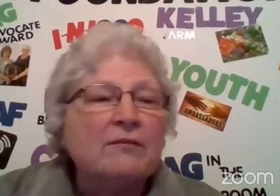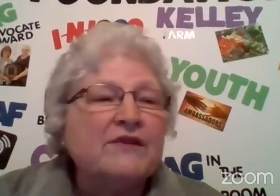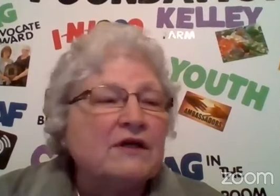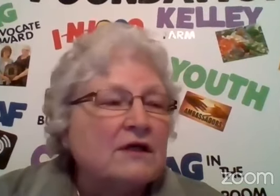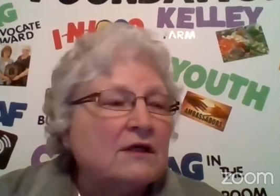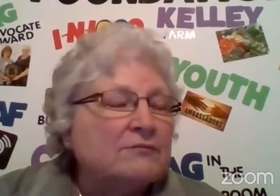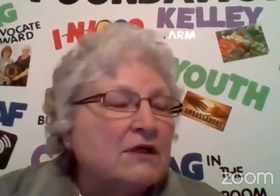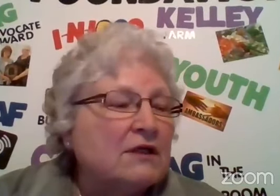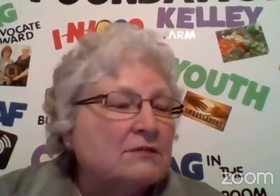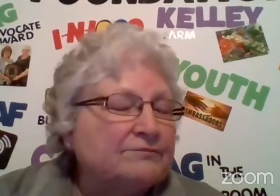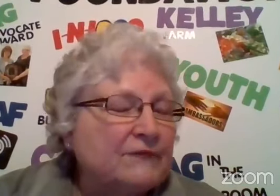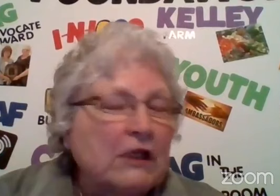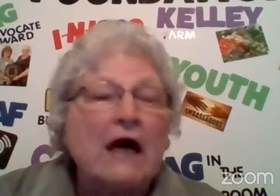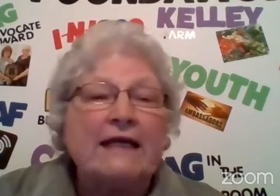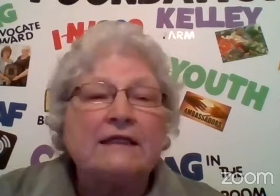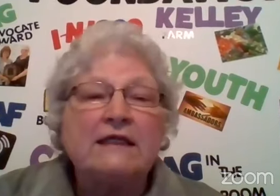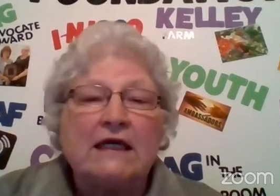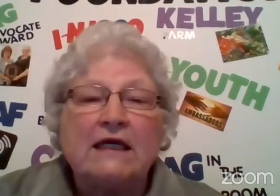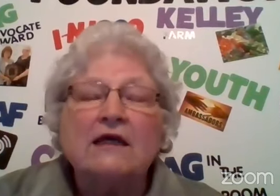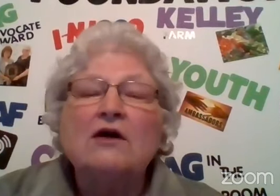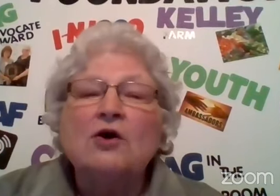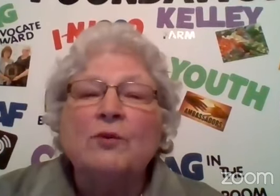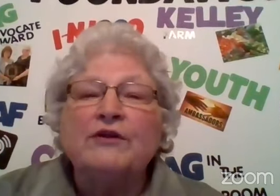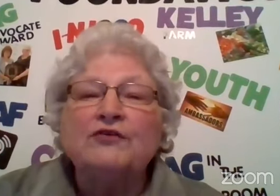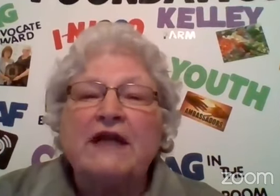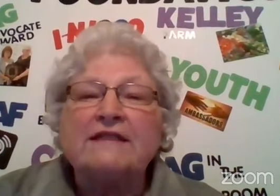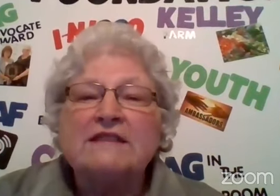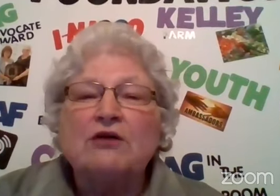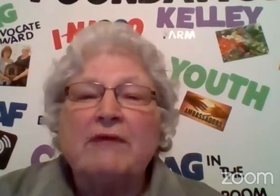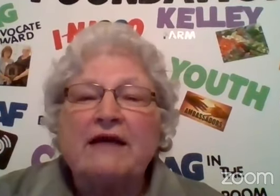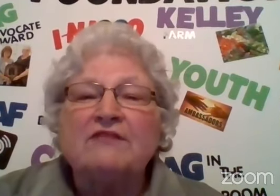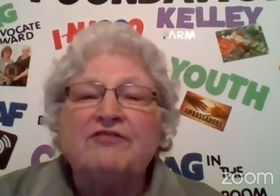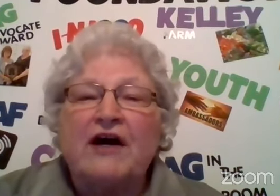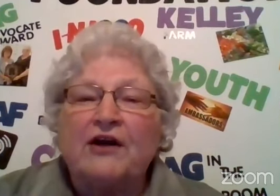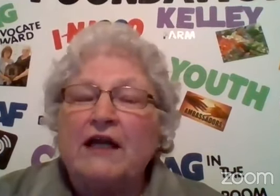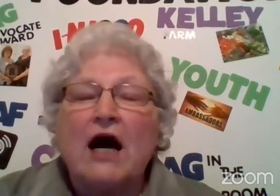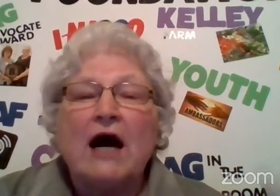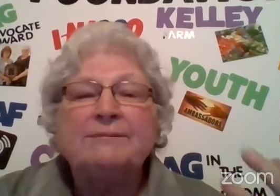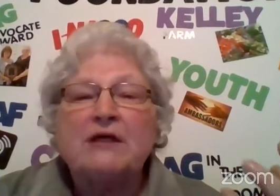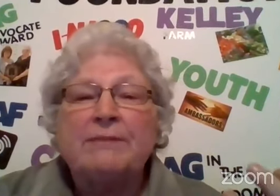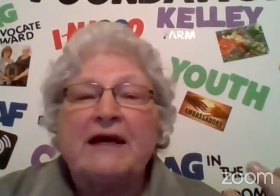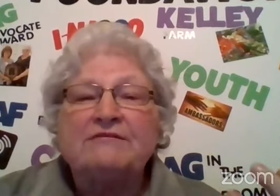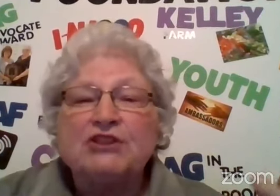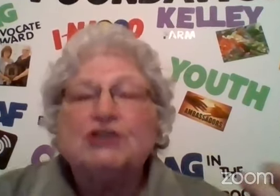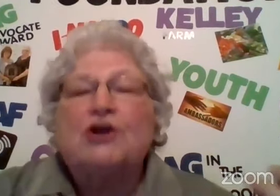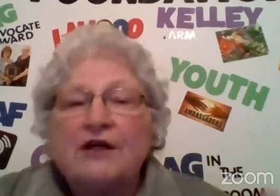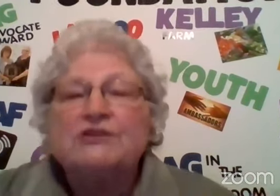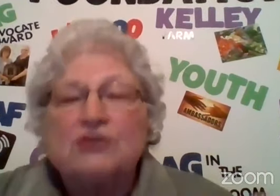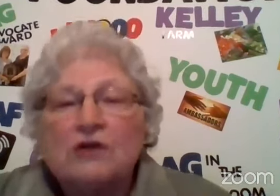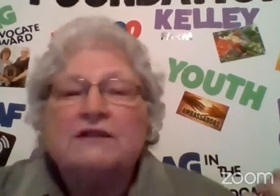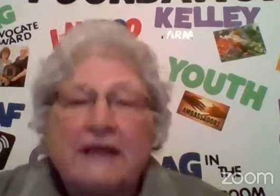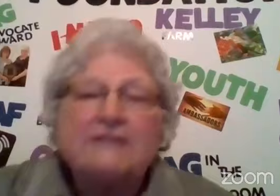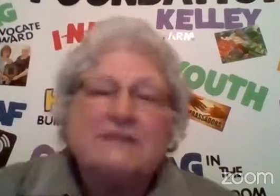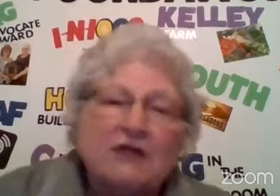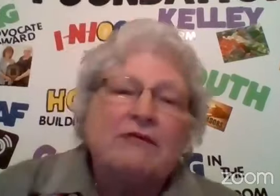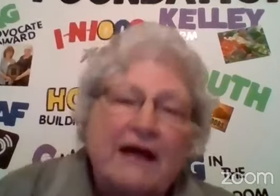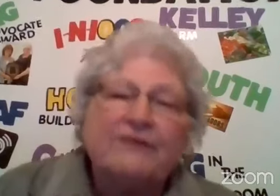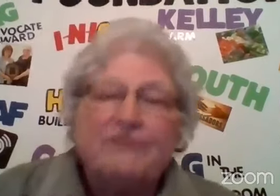the Lion King. When they're dancing around the fire, he hopped up out of his chair and started dancing around the